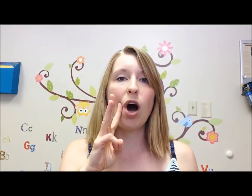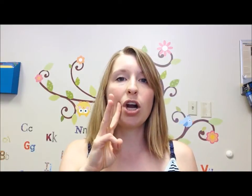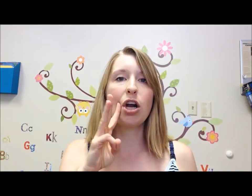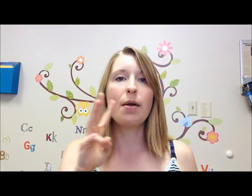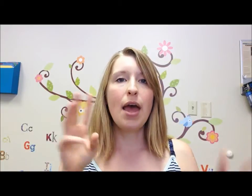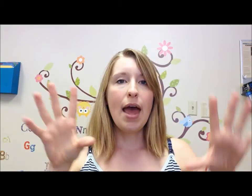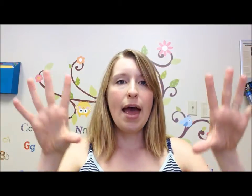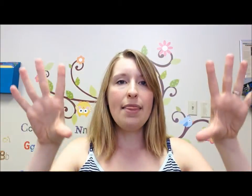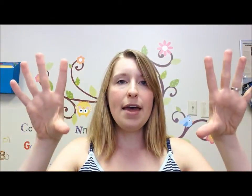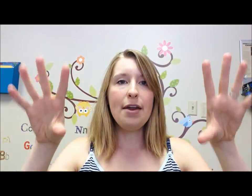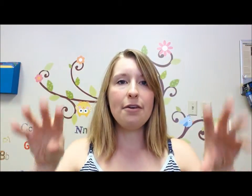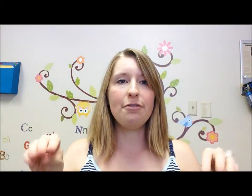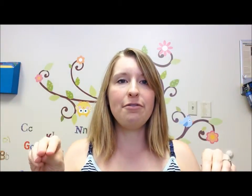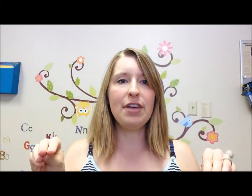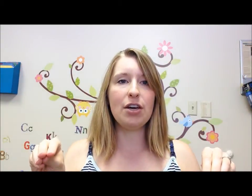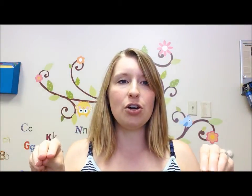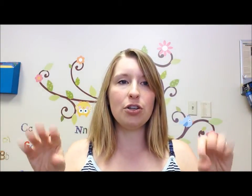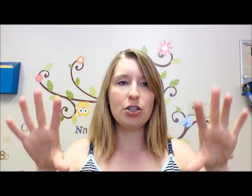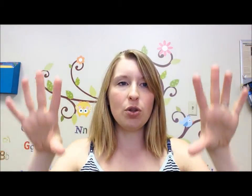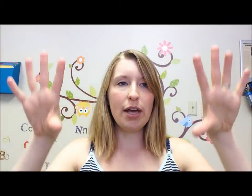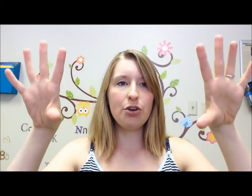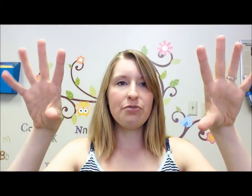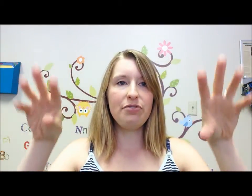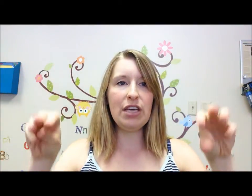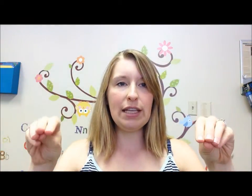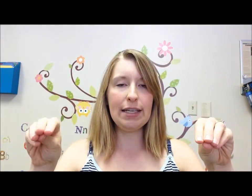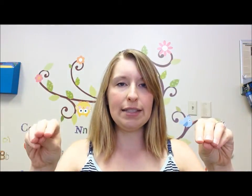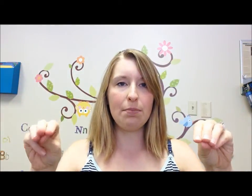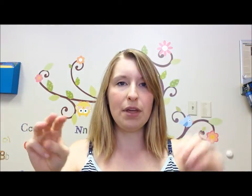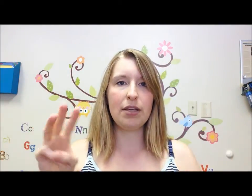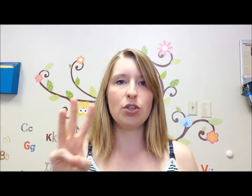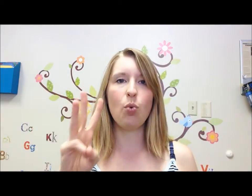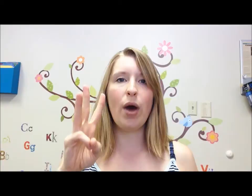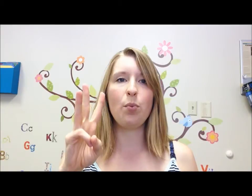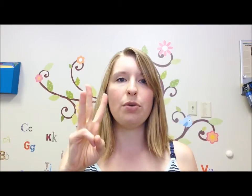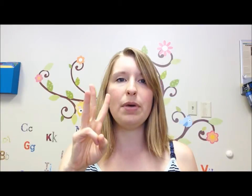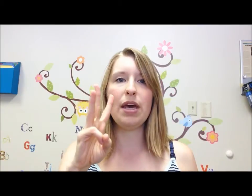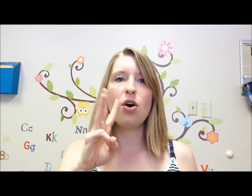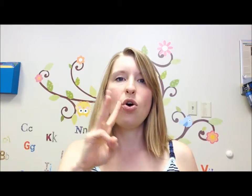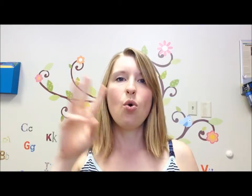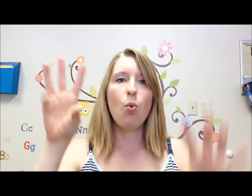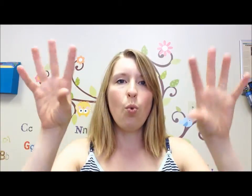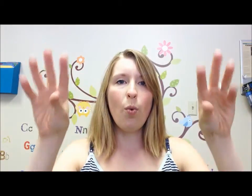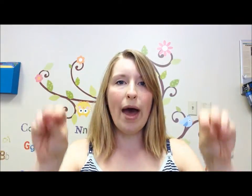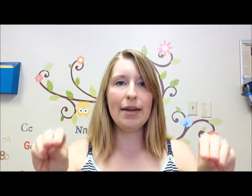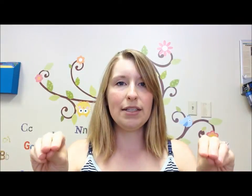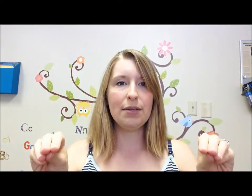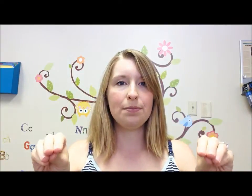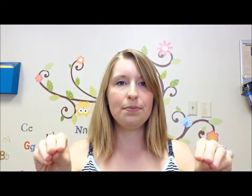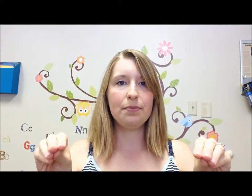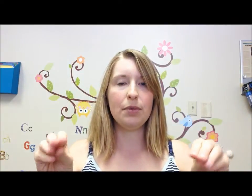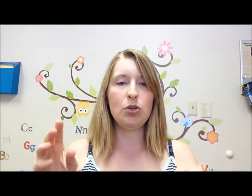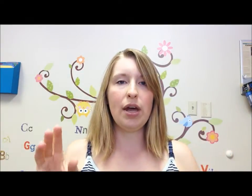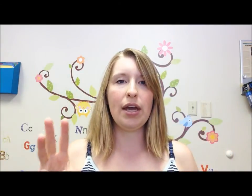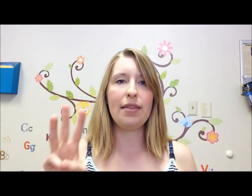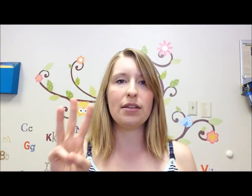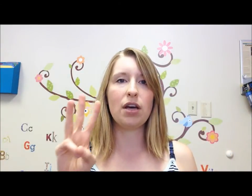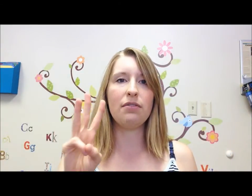water and then feel. So like you're feeling something. So wet would be wet. We'll do that again. That's kind of a long